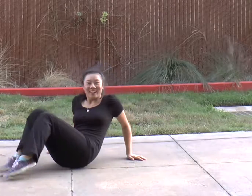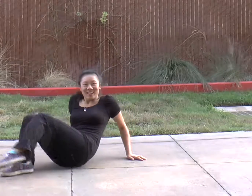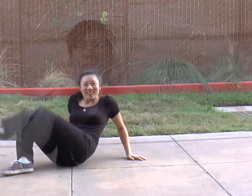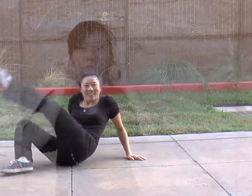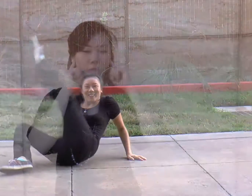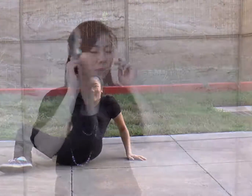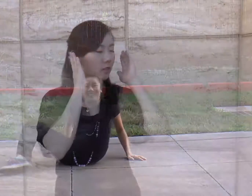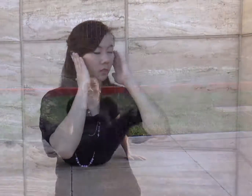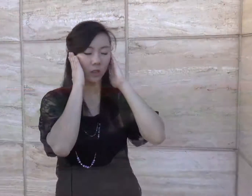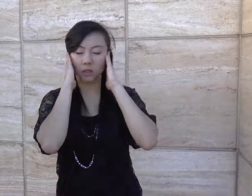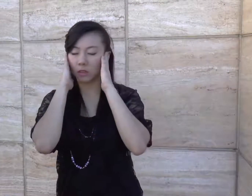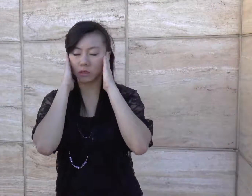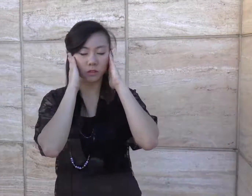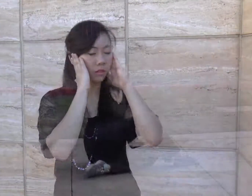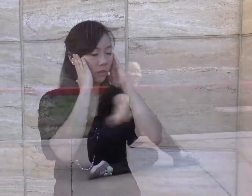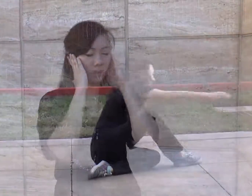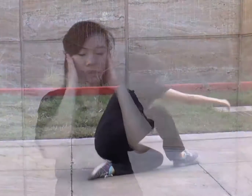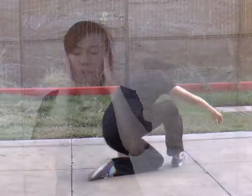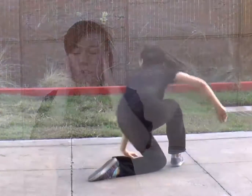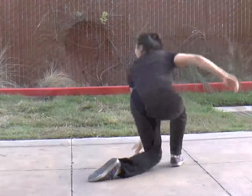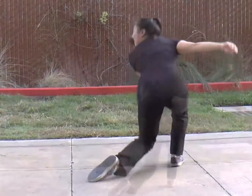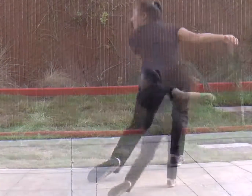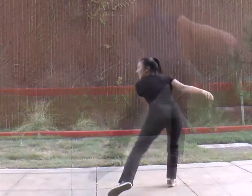But with the silence of the ears,